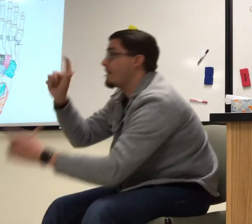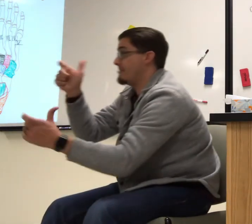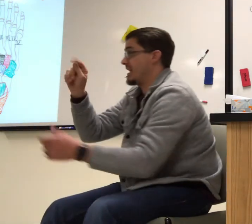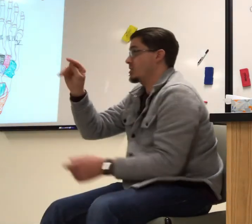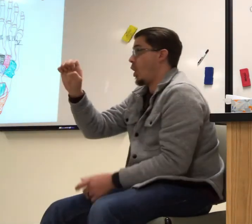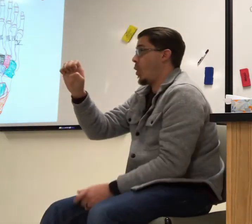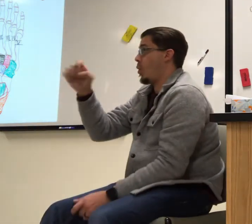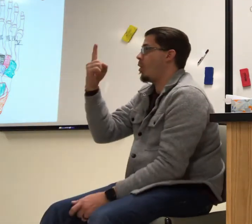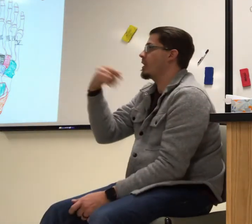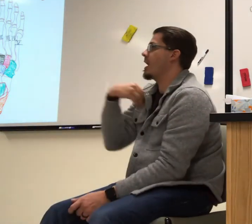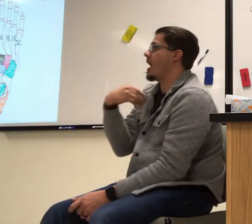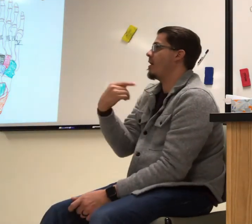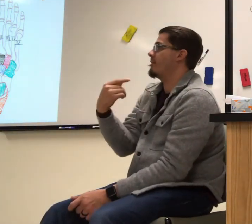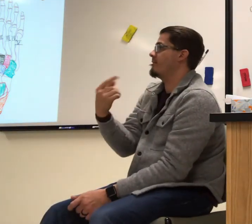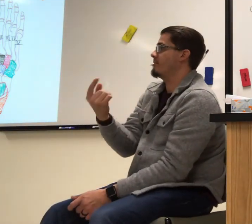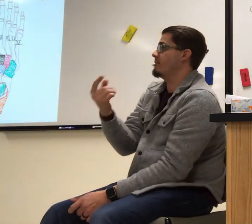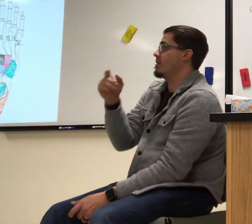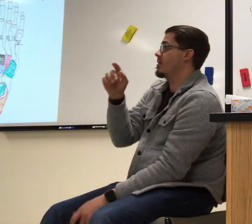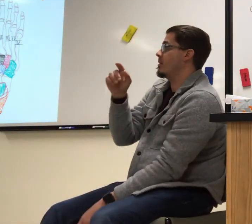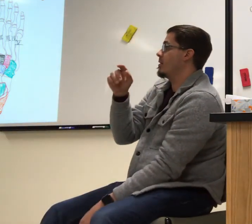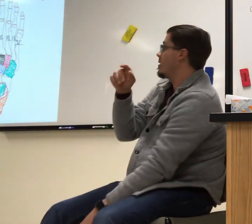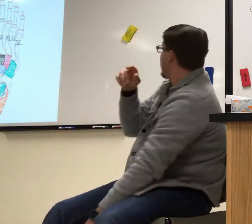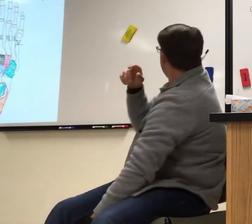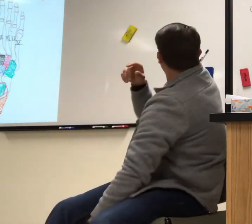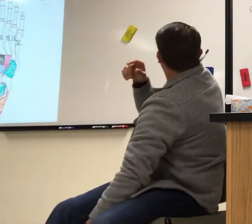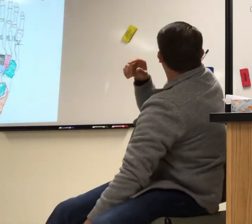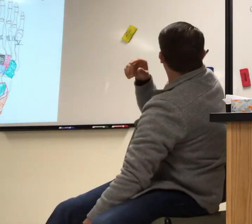Or distal, yeah, phalanges.